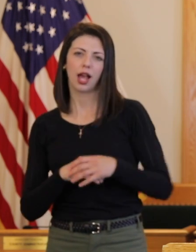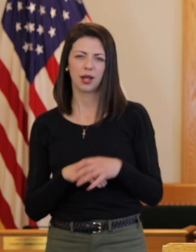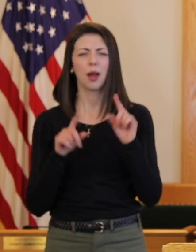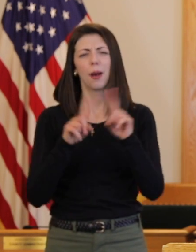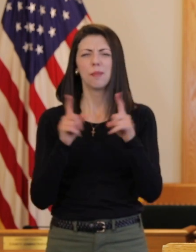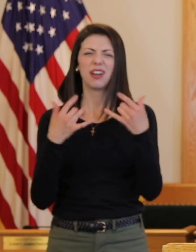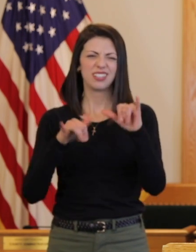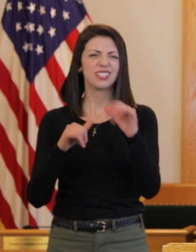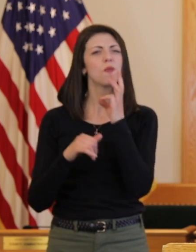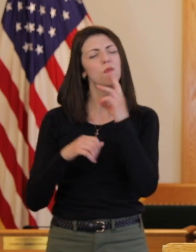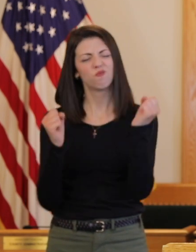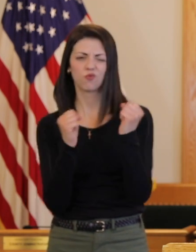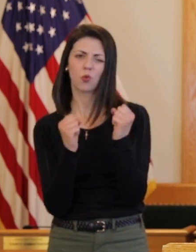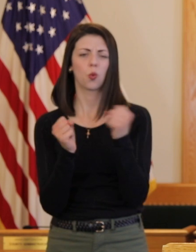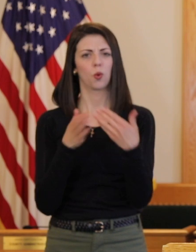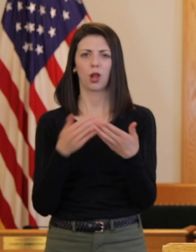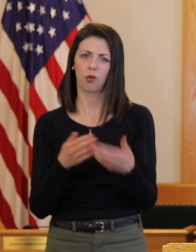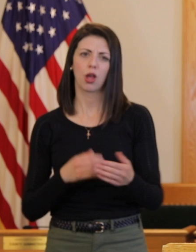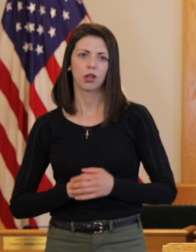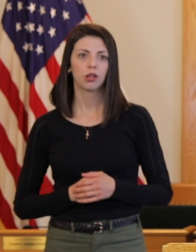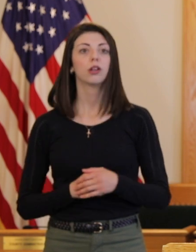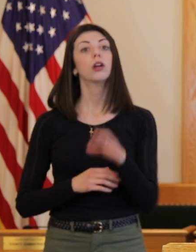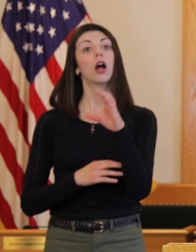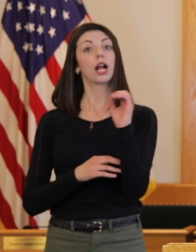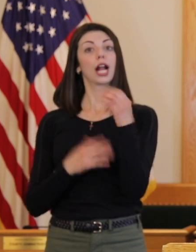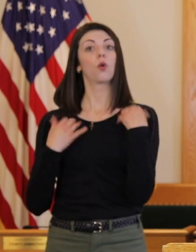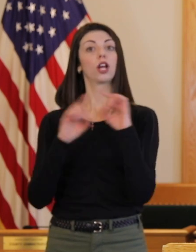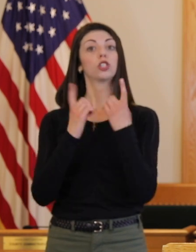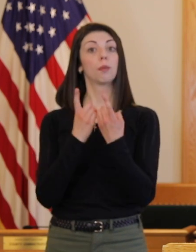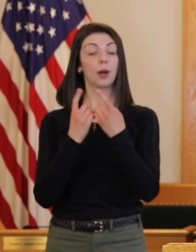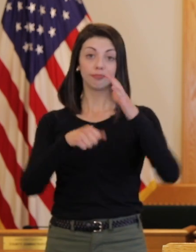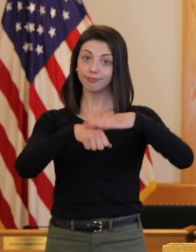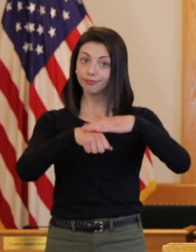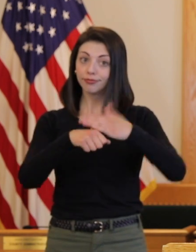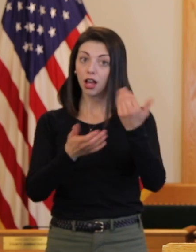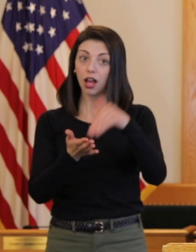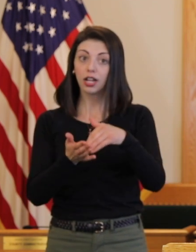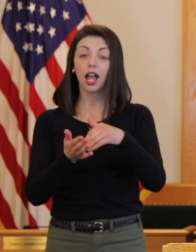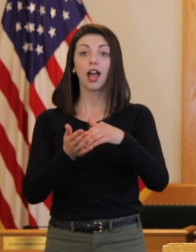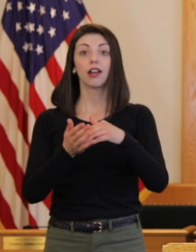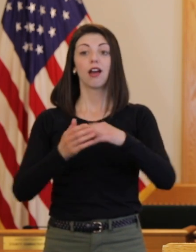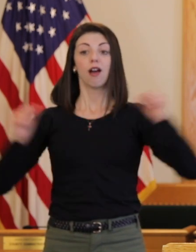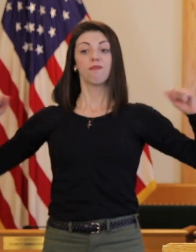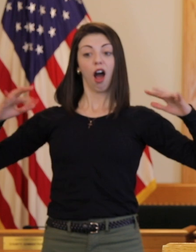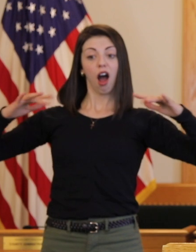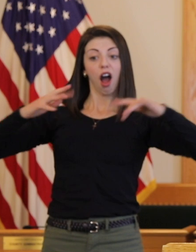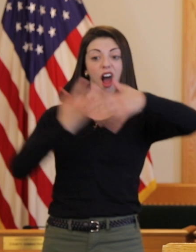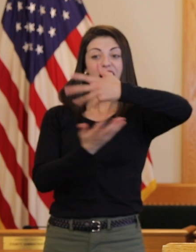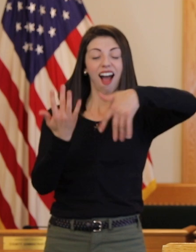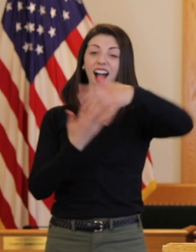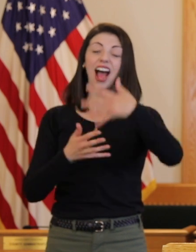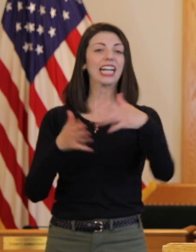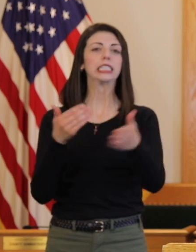weekend anyways. And our county health department reminds us that public gatherings are one of the easiest way to spread the coronavirus